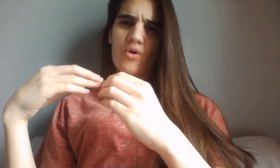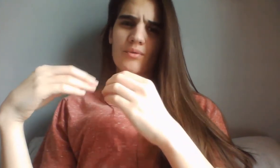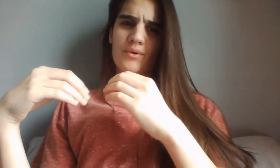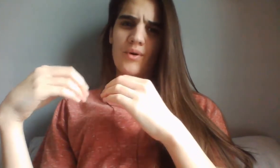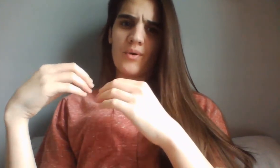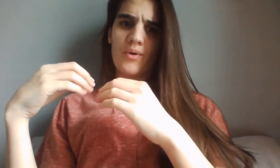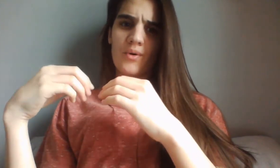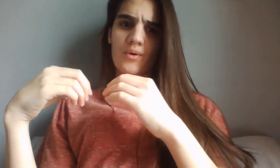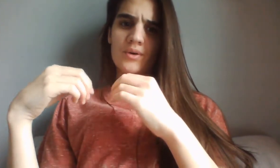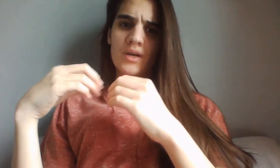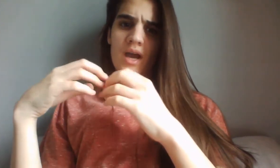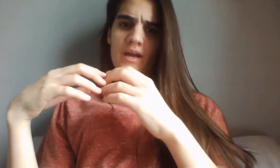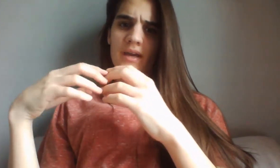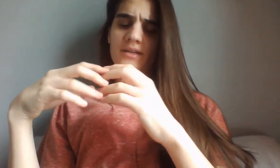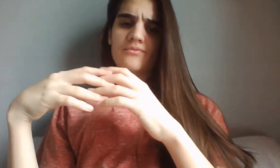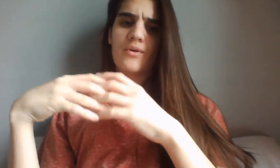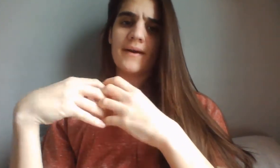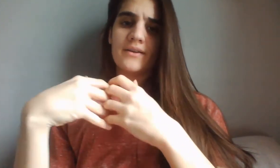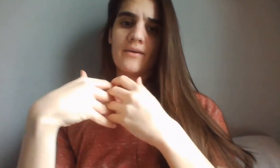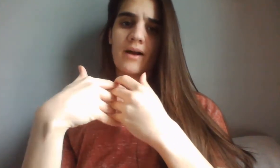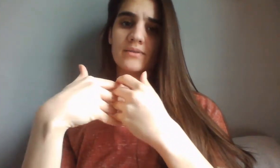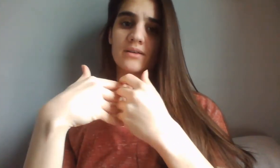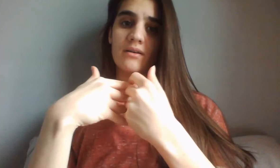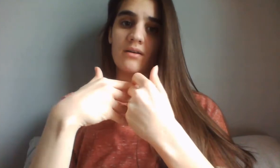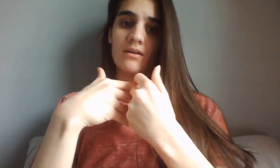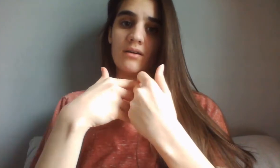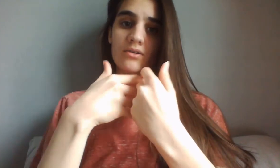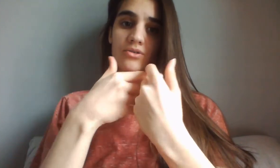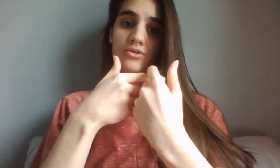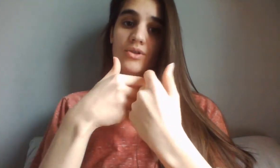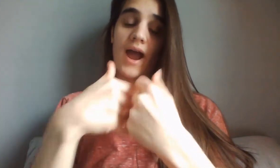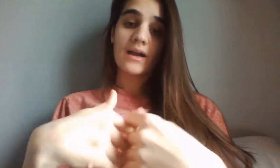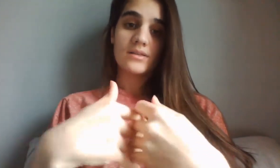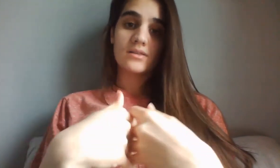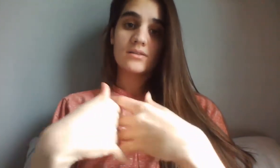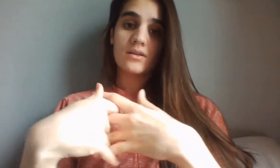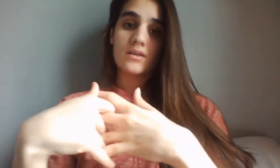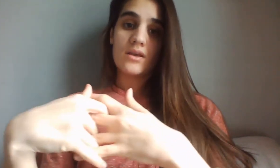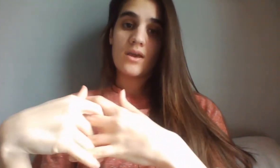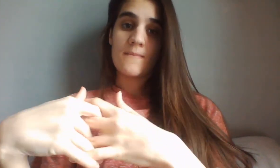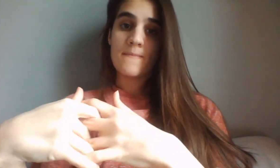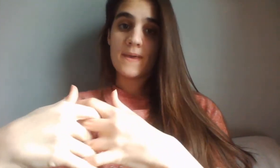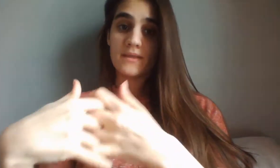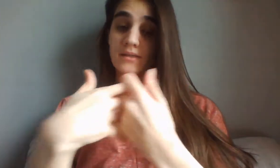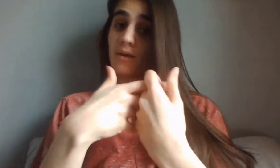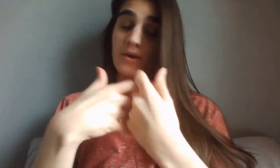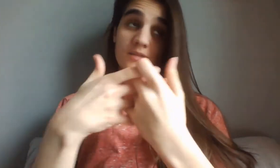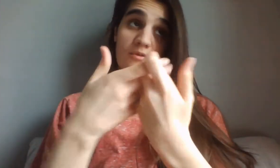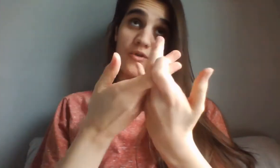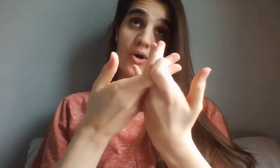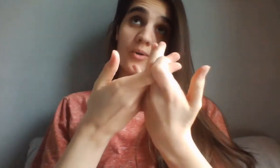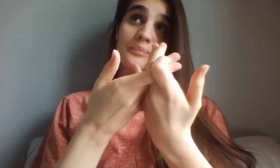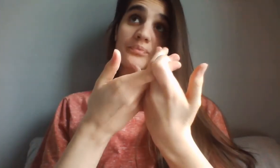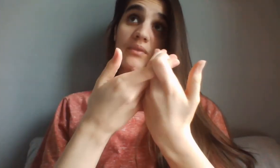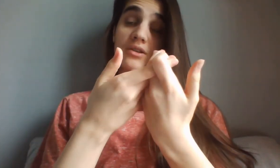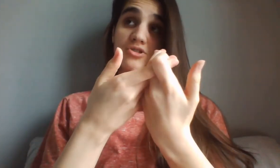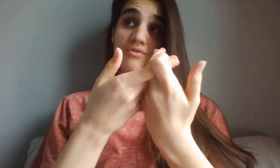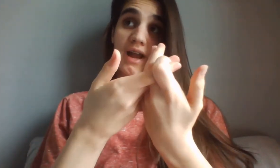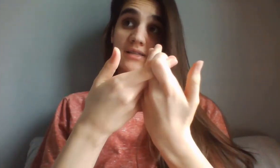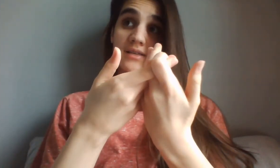awkward, and I didn't quite know how to act in the same way as before to react to